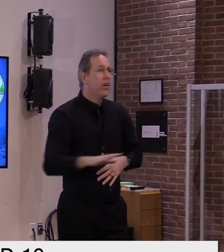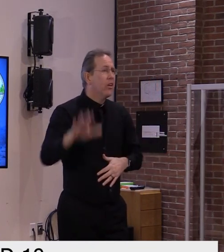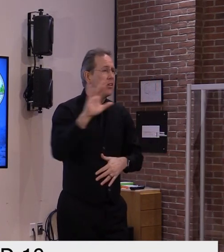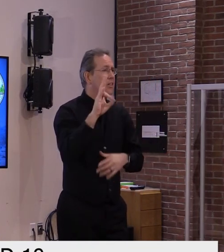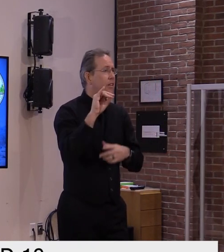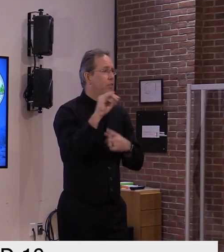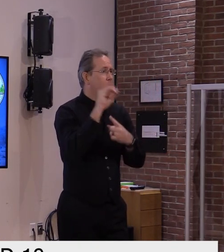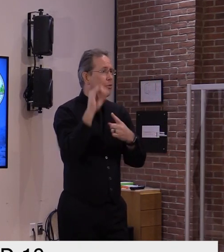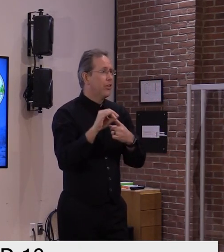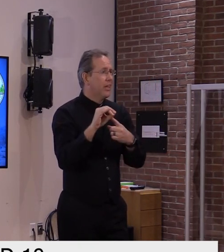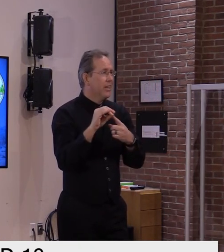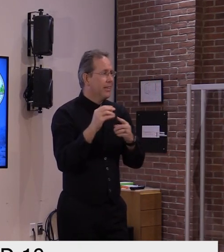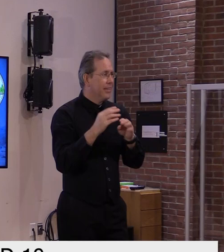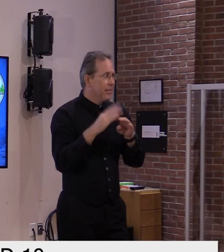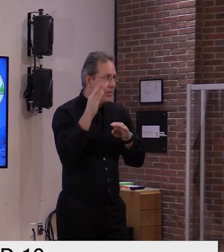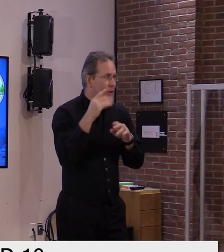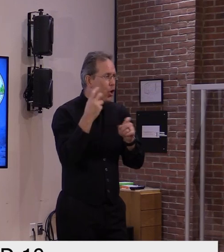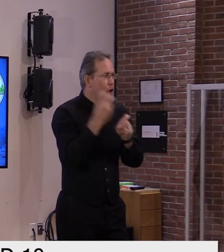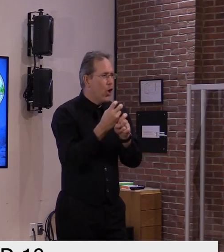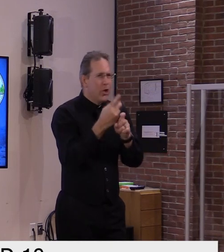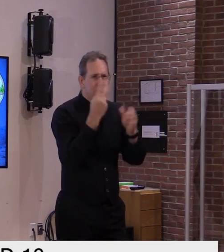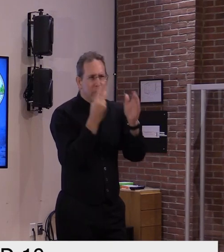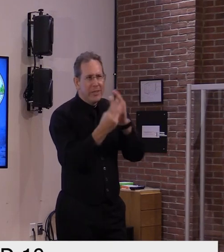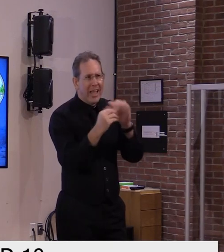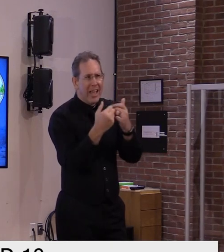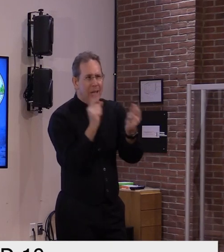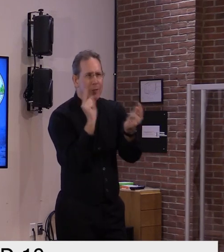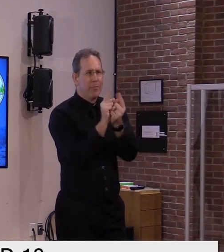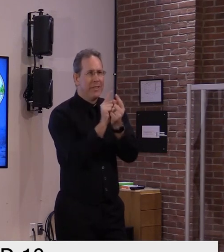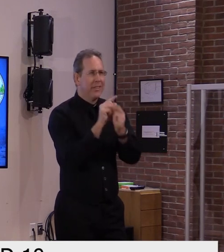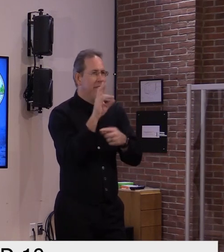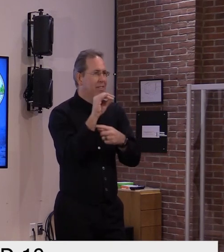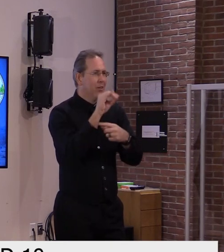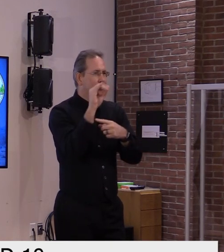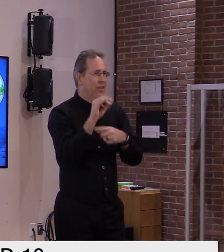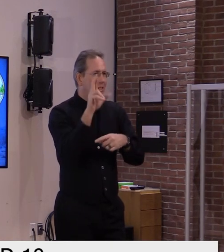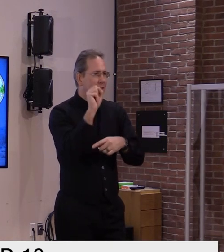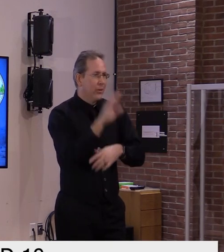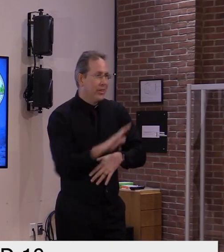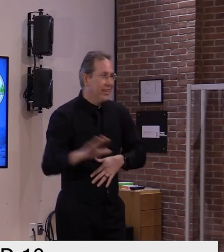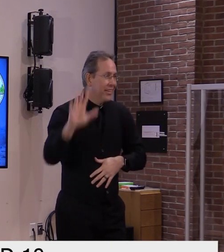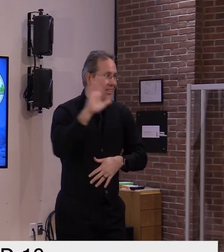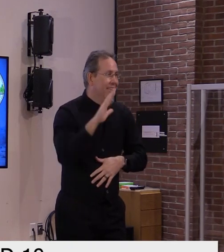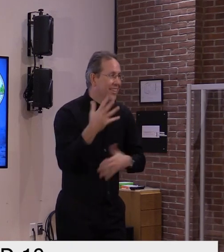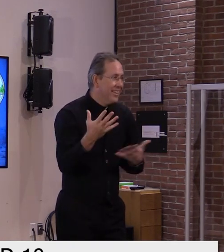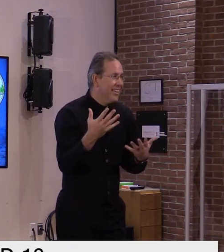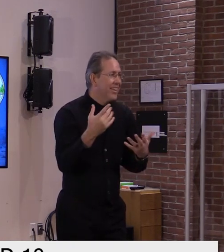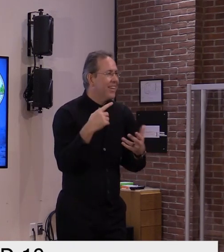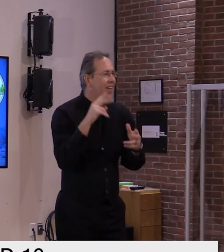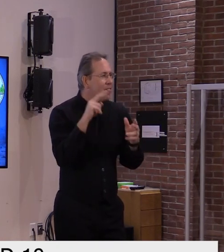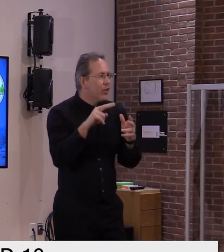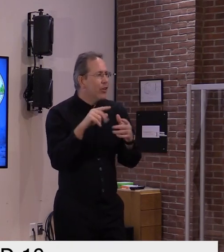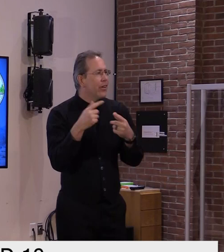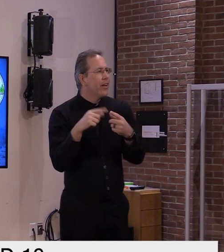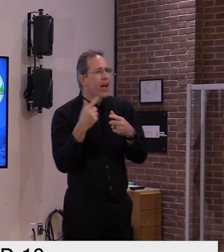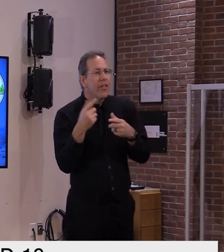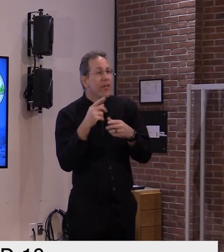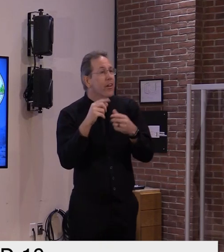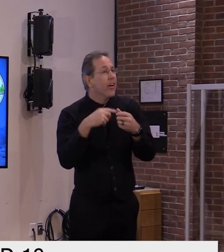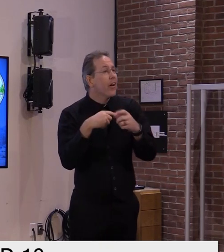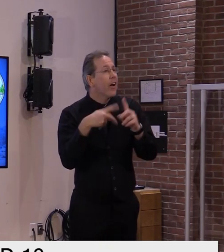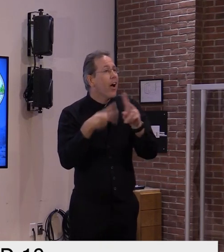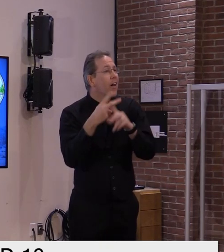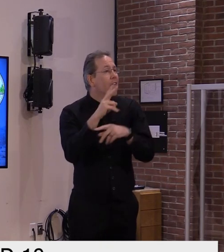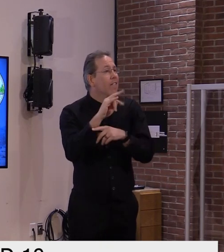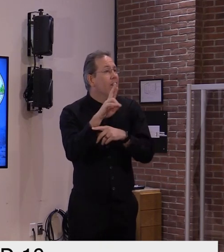way of assessing that, except use of past experience with other viral diseases and epidemics.